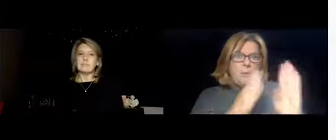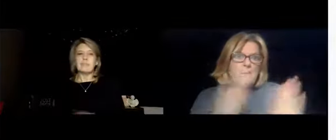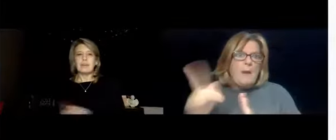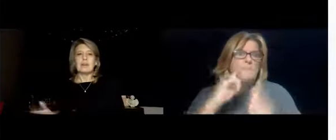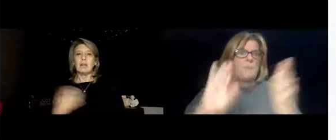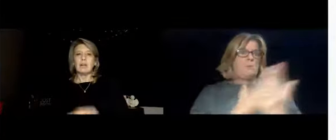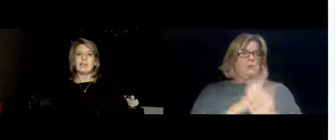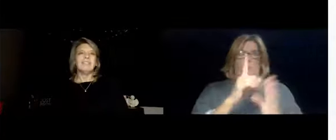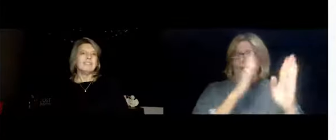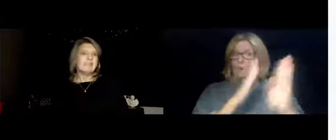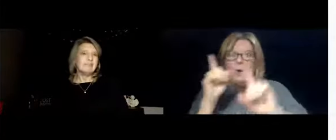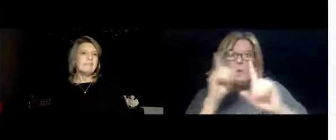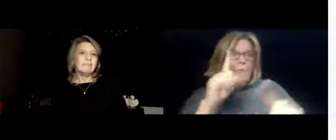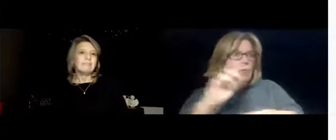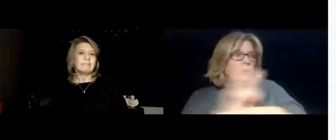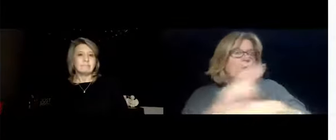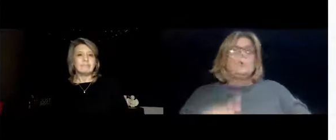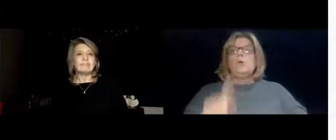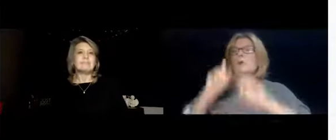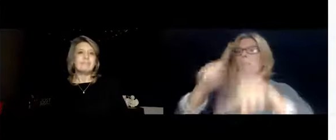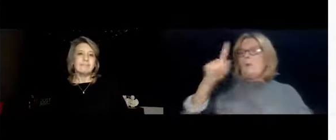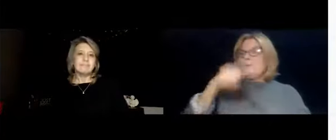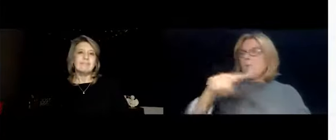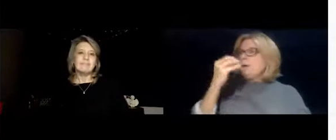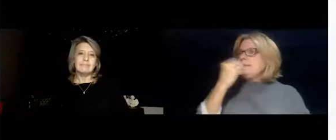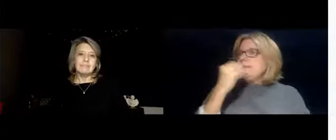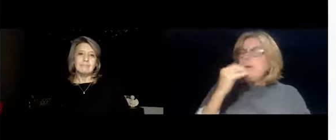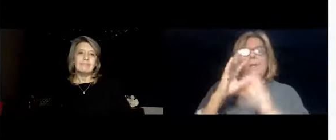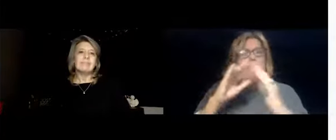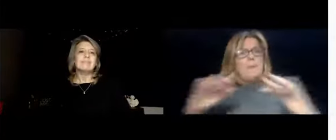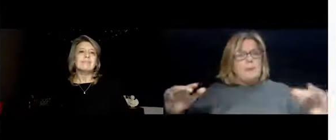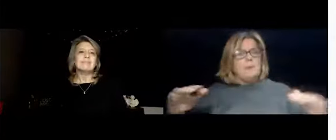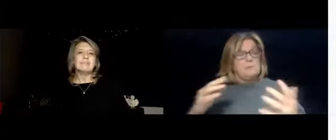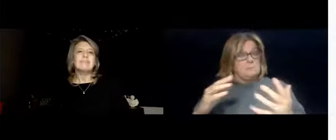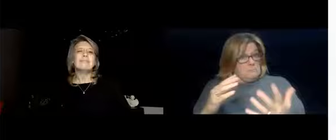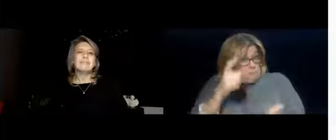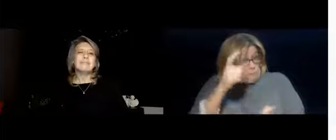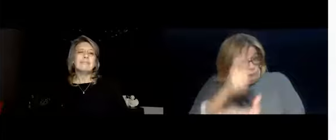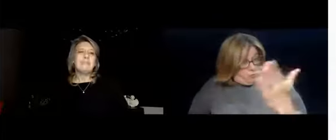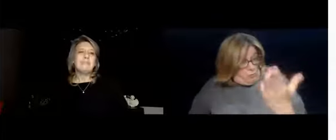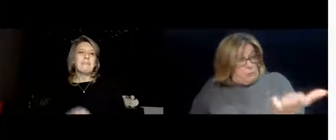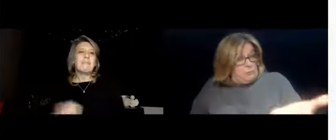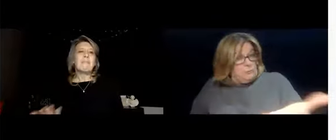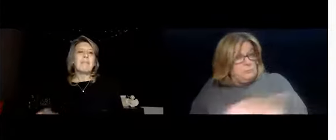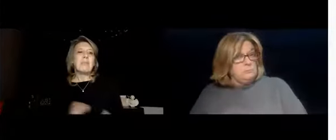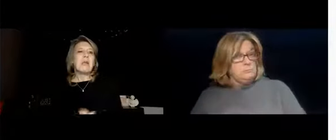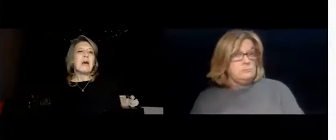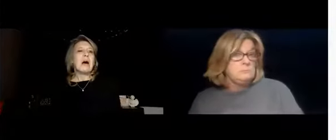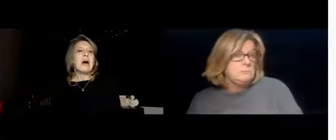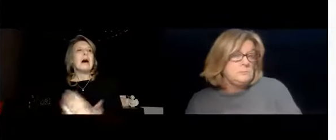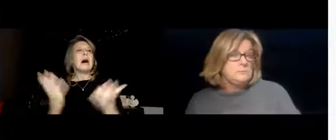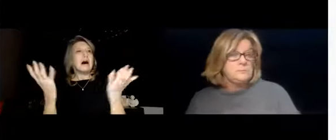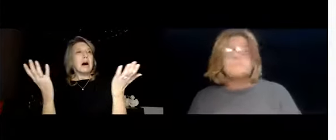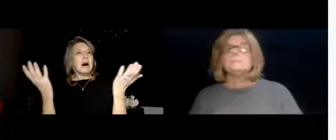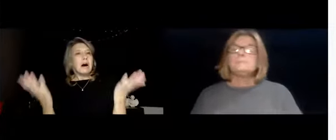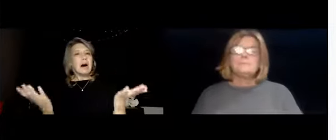and that's it. There's a lot of preparation as far as music, rehearsals, dinners. Do you charge